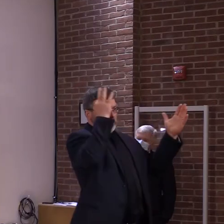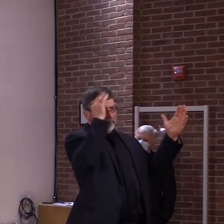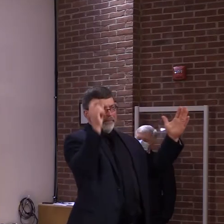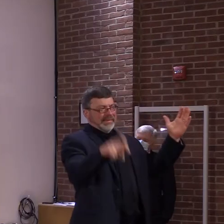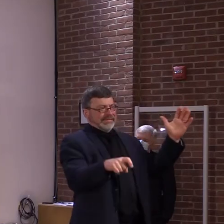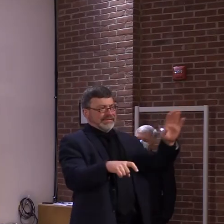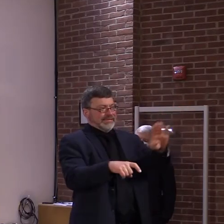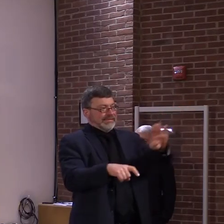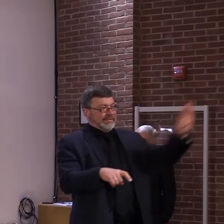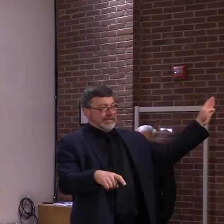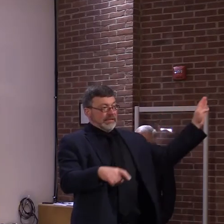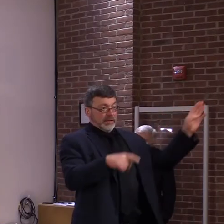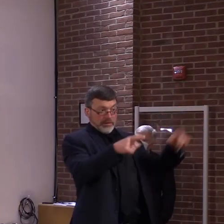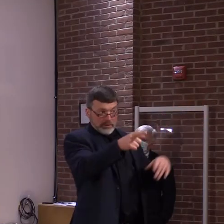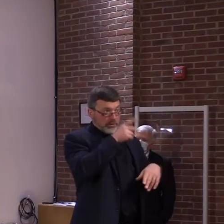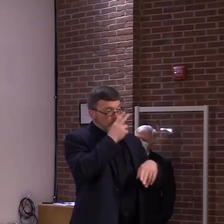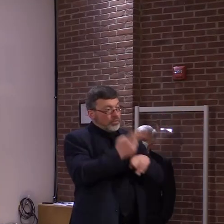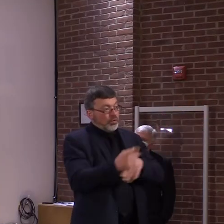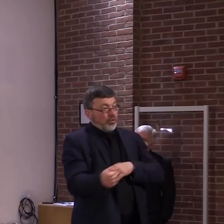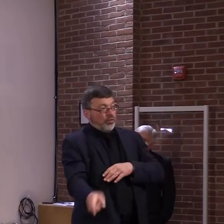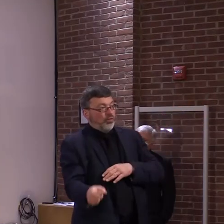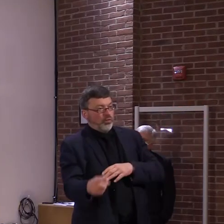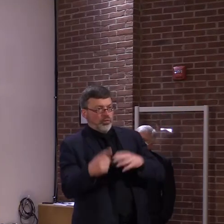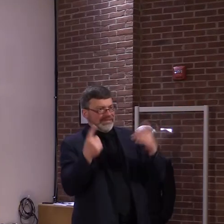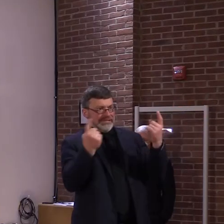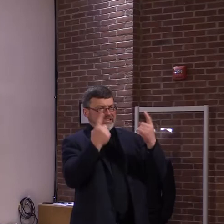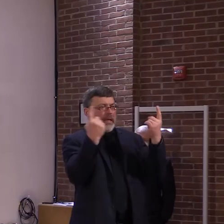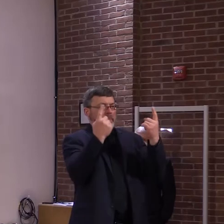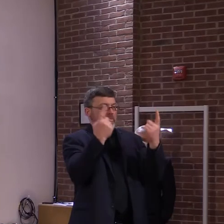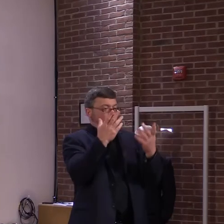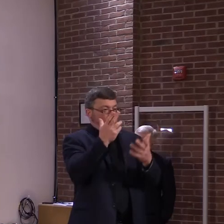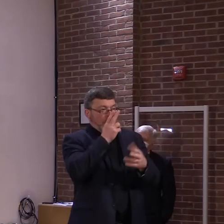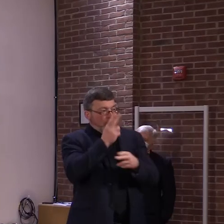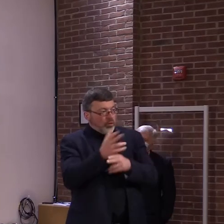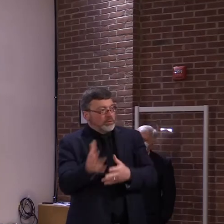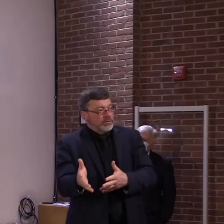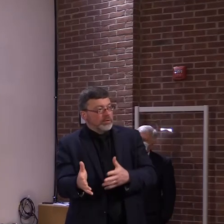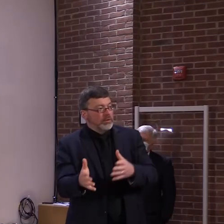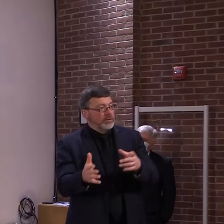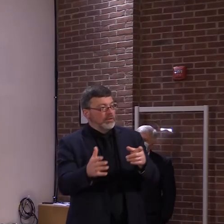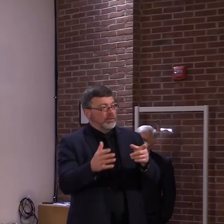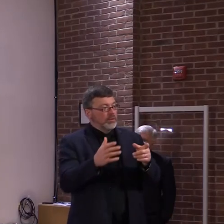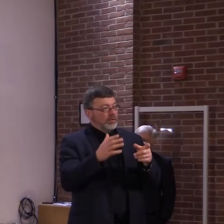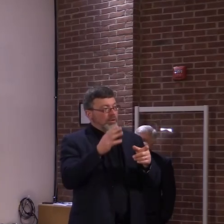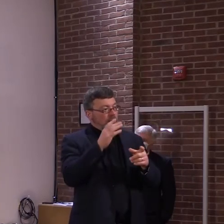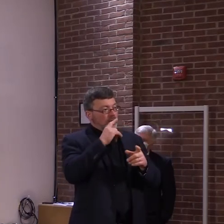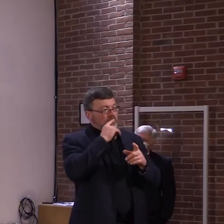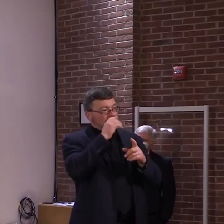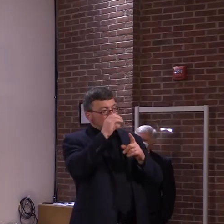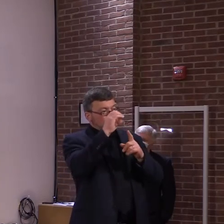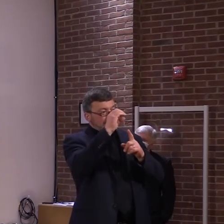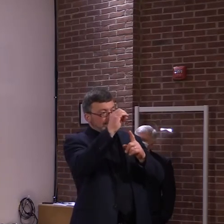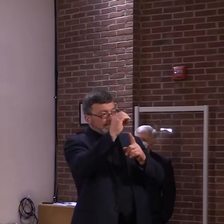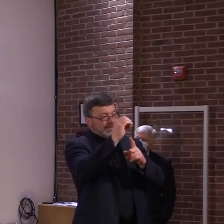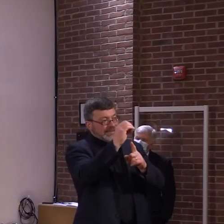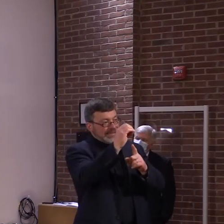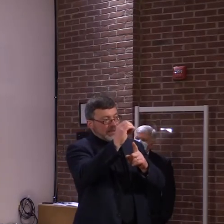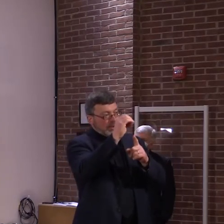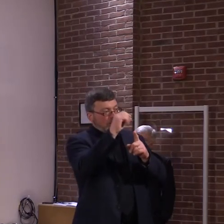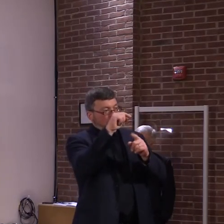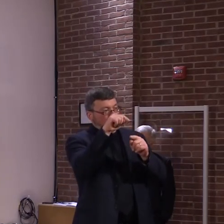or what have you get spoiled, is as low as 0.1% and as high as